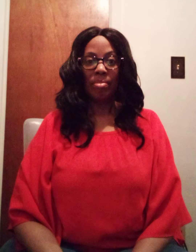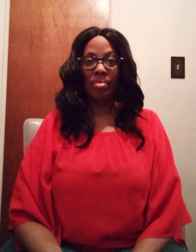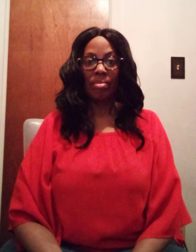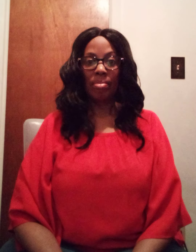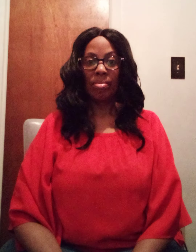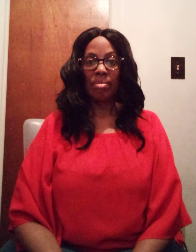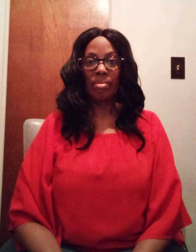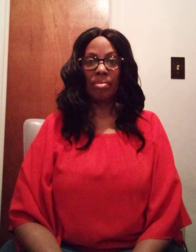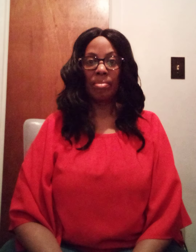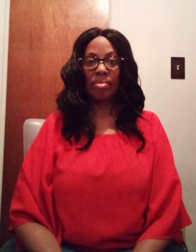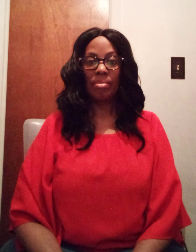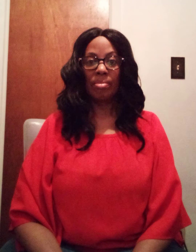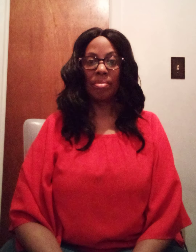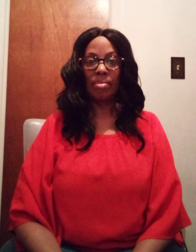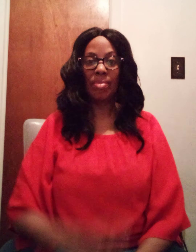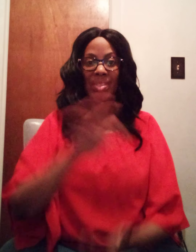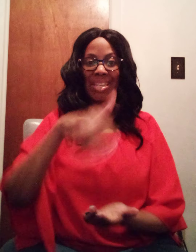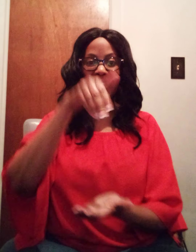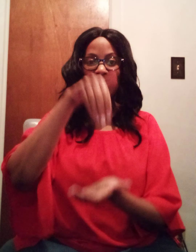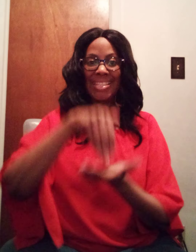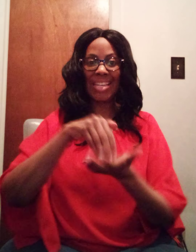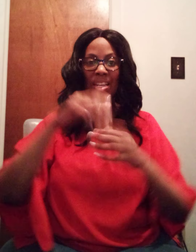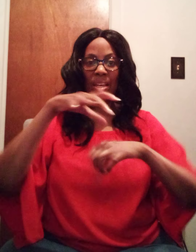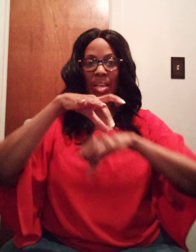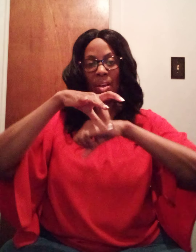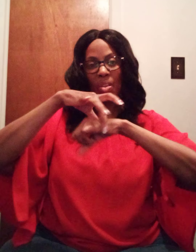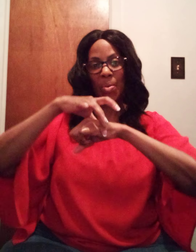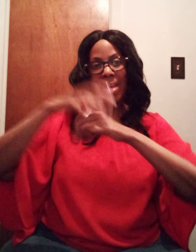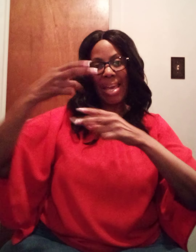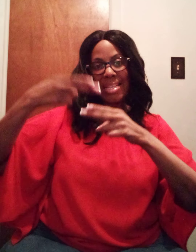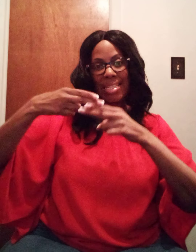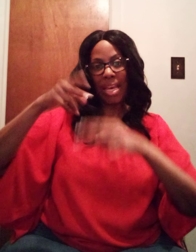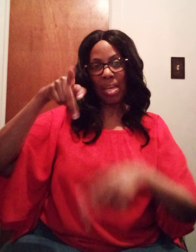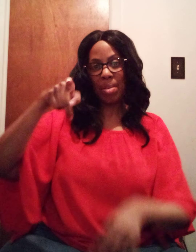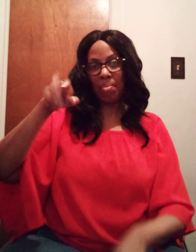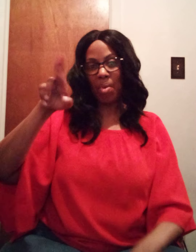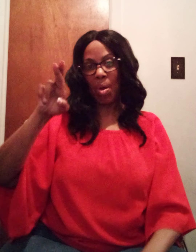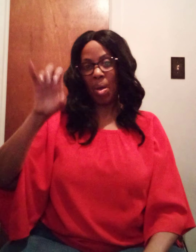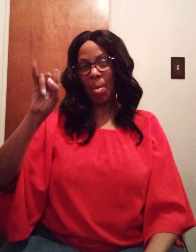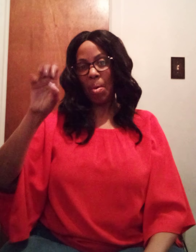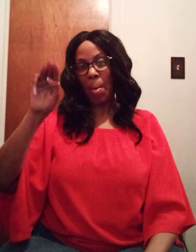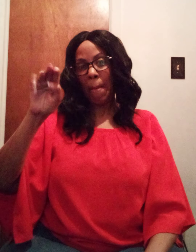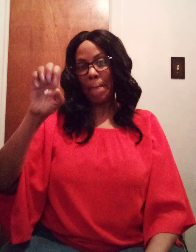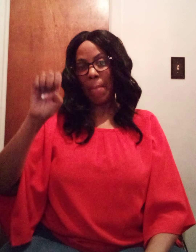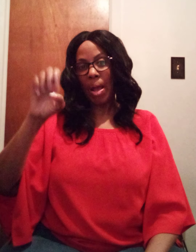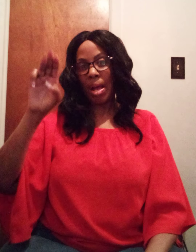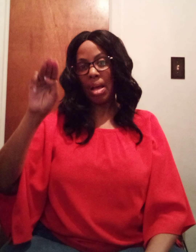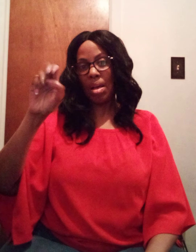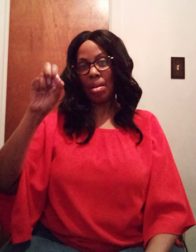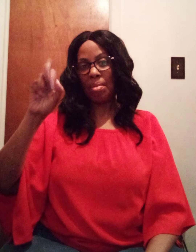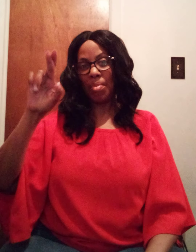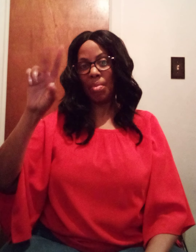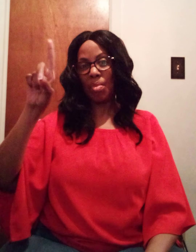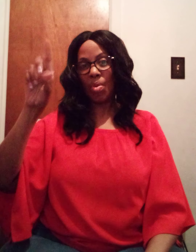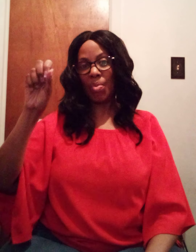line through the center of the Earth is called the Prime Meridian, and it divides the world into the eastern and western hemispheres.